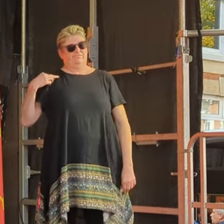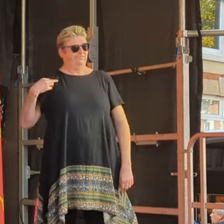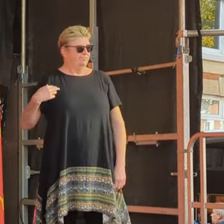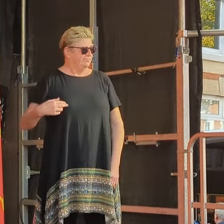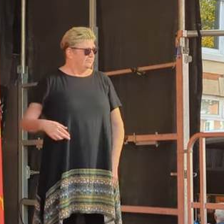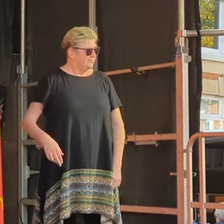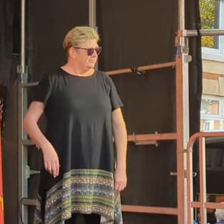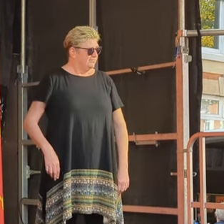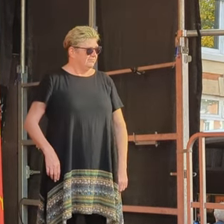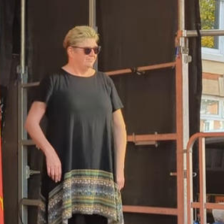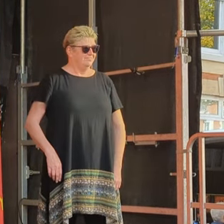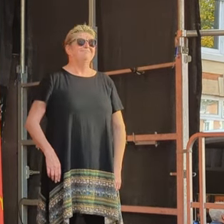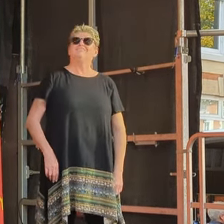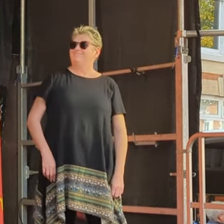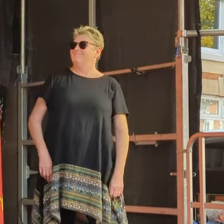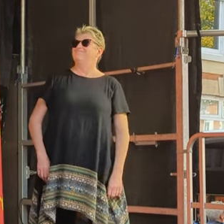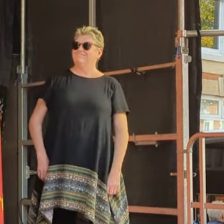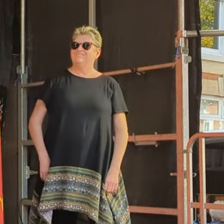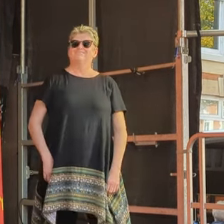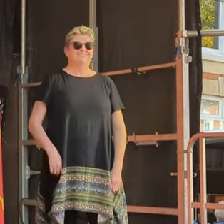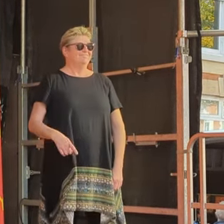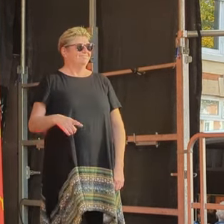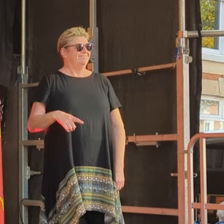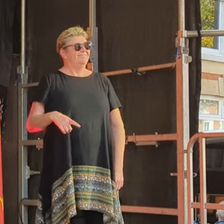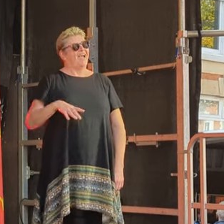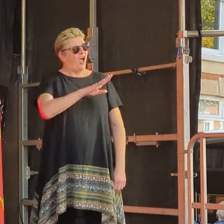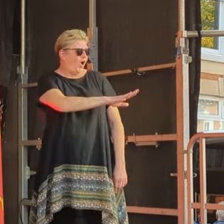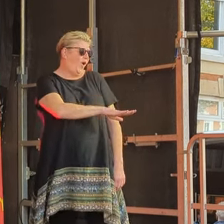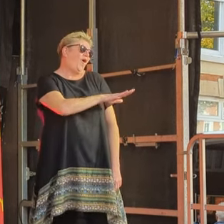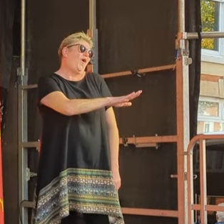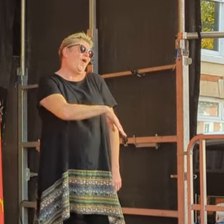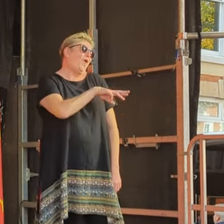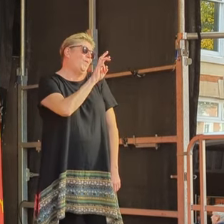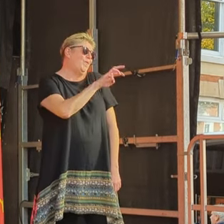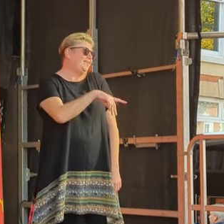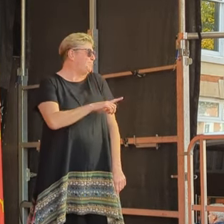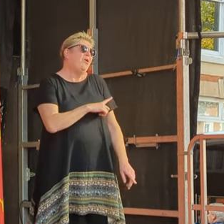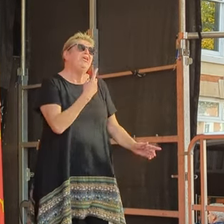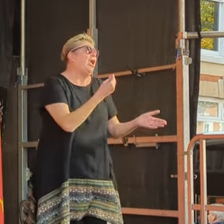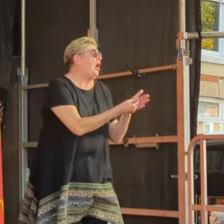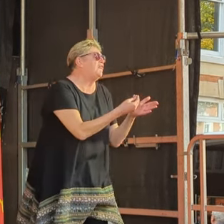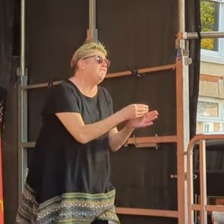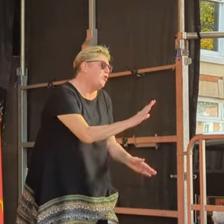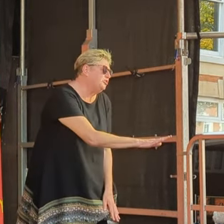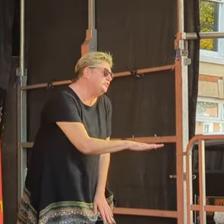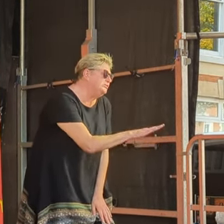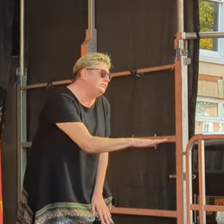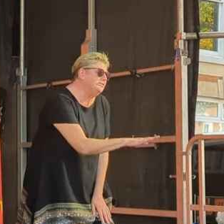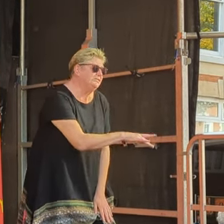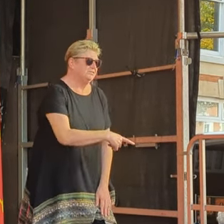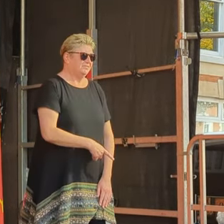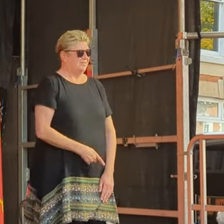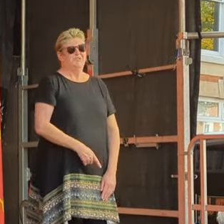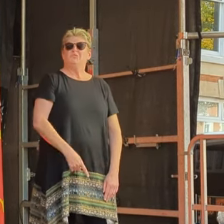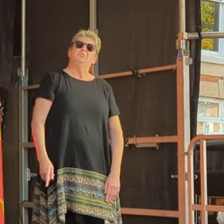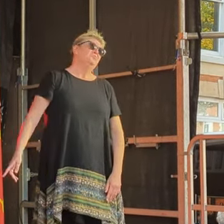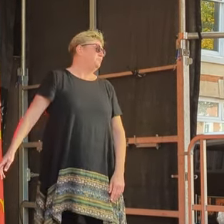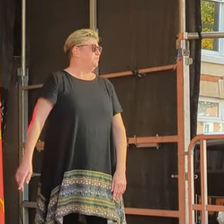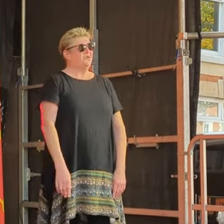twaddle. Ah yes, gallant little Wales, but you just can't afford it. What